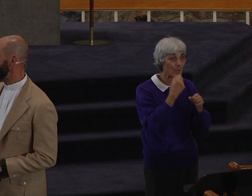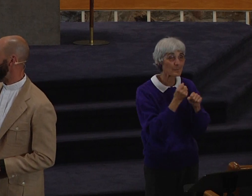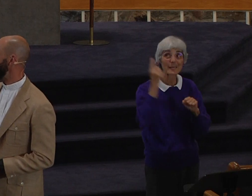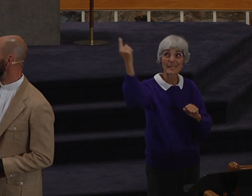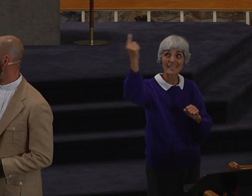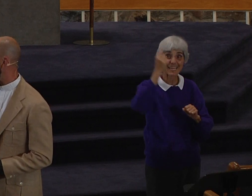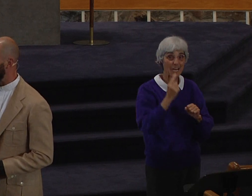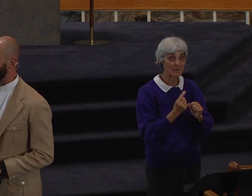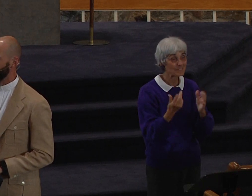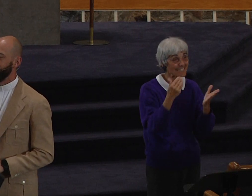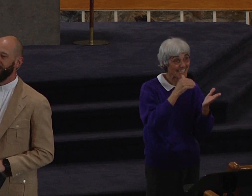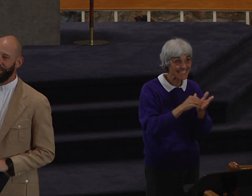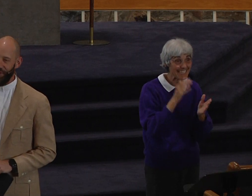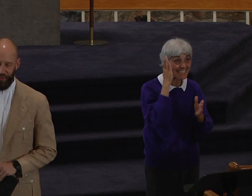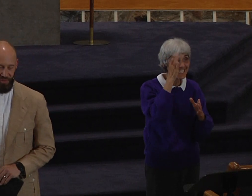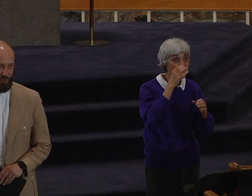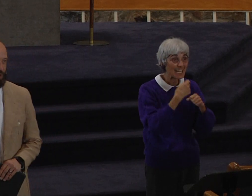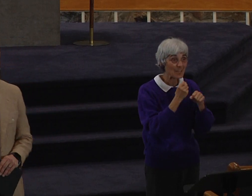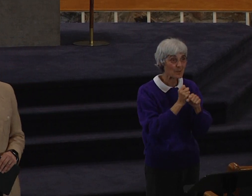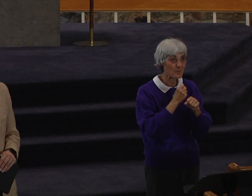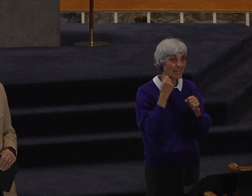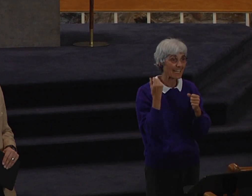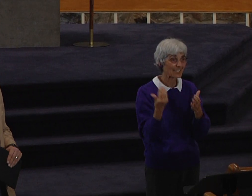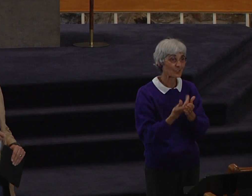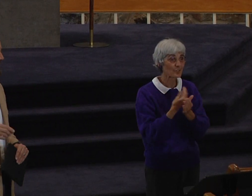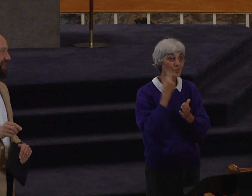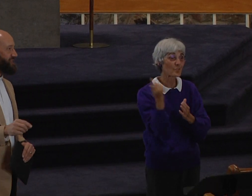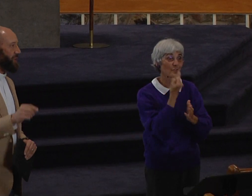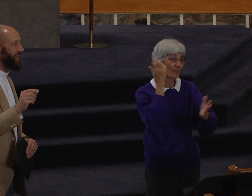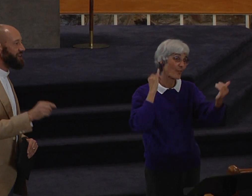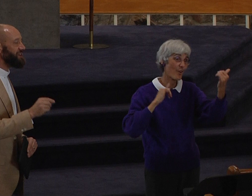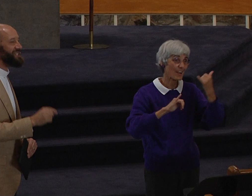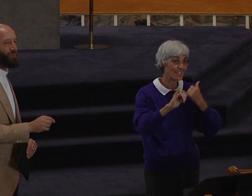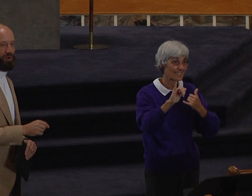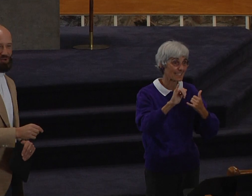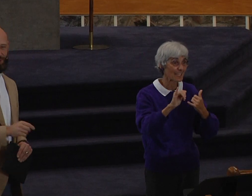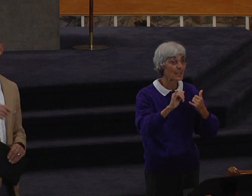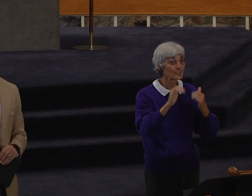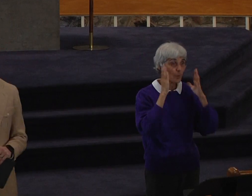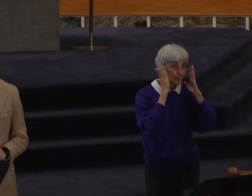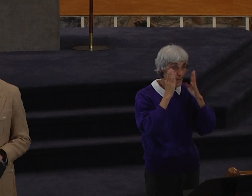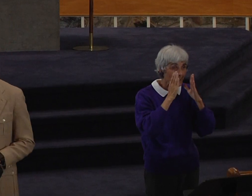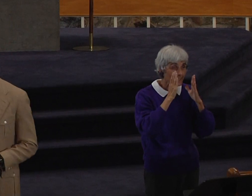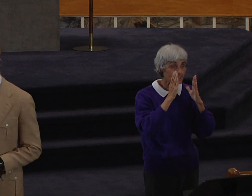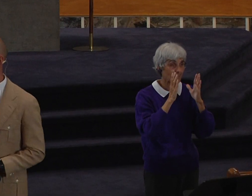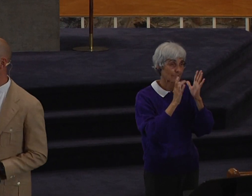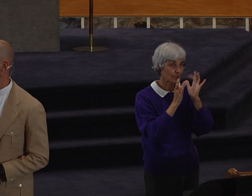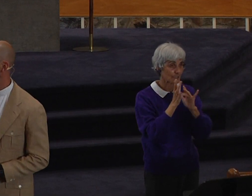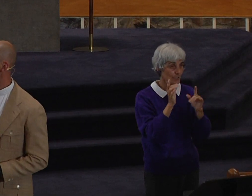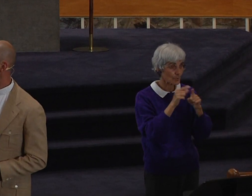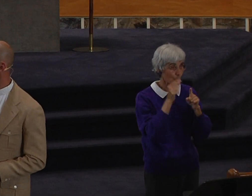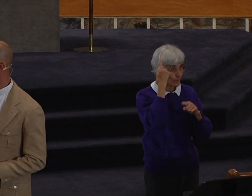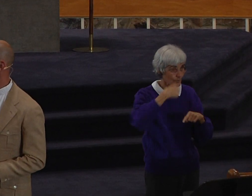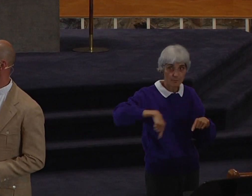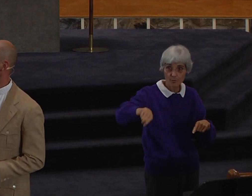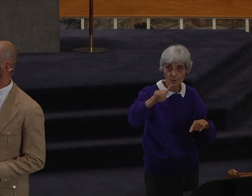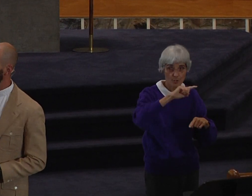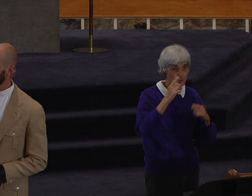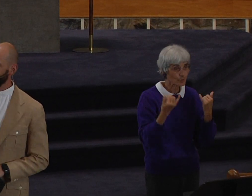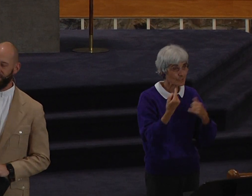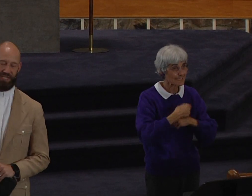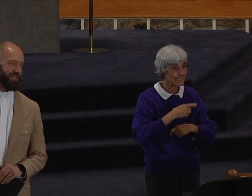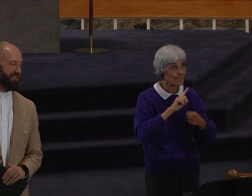all of this by the power and the authority of his word. So hear his word for you today.